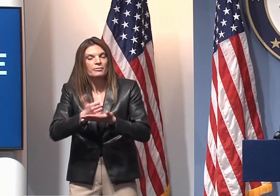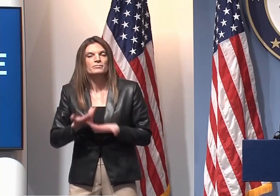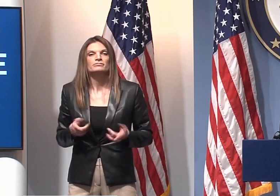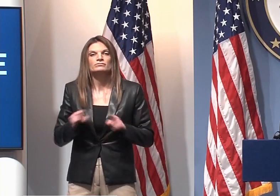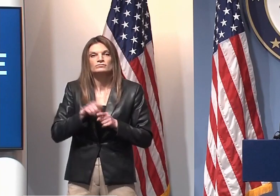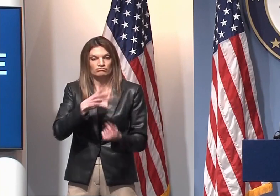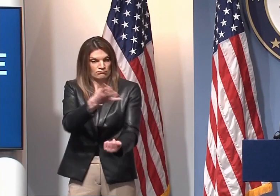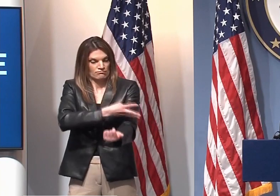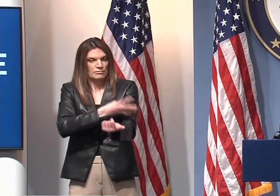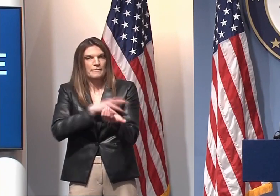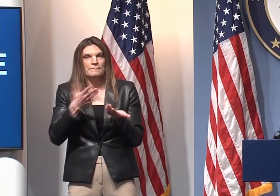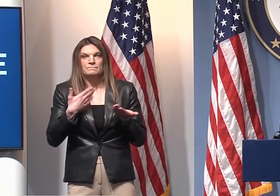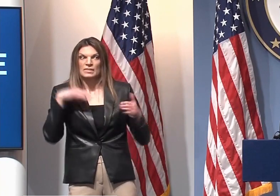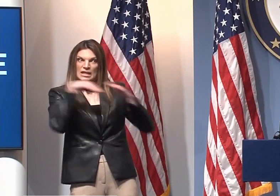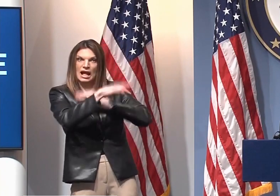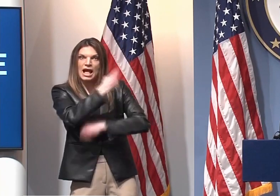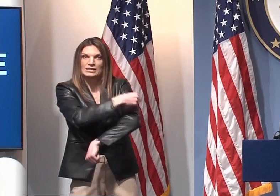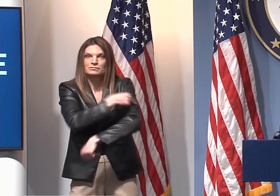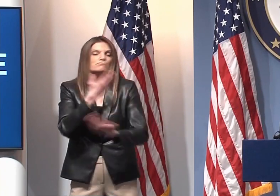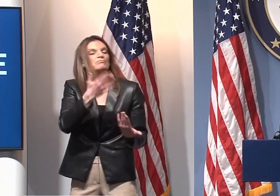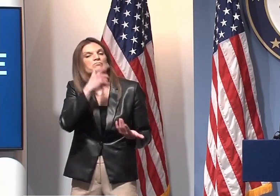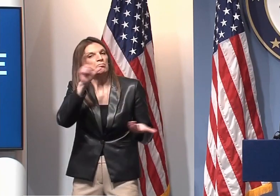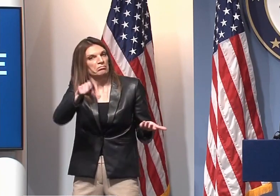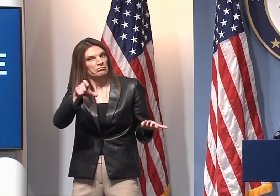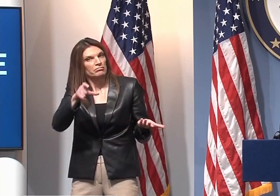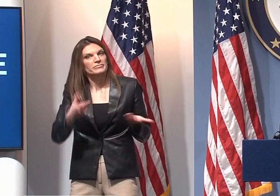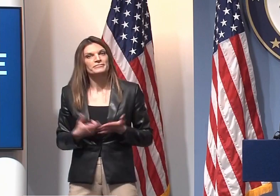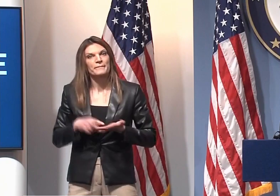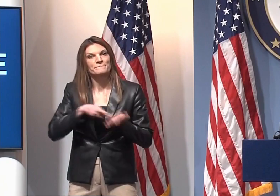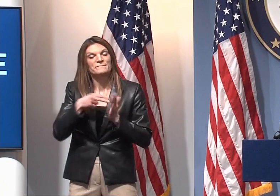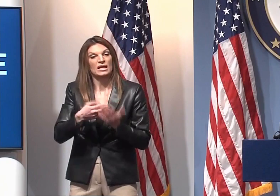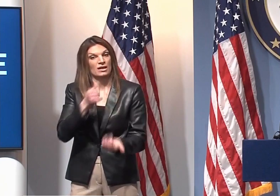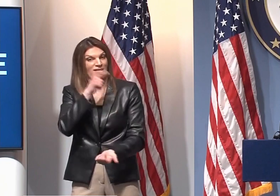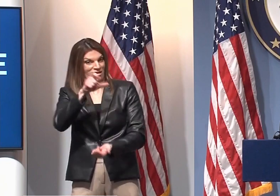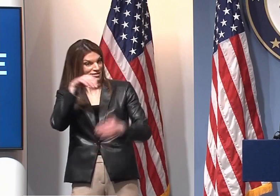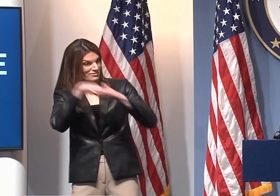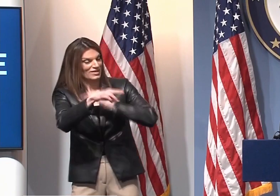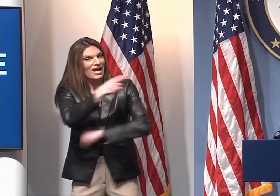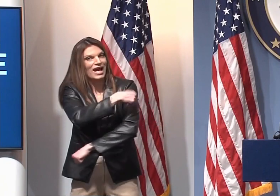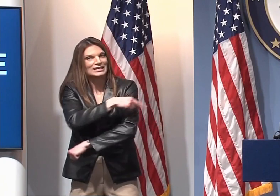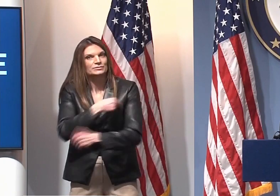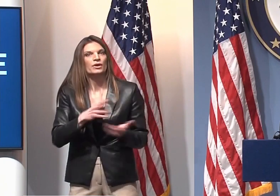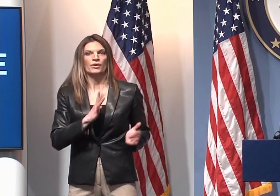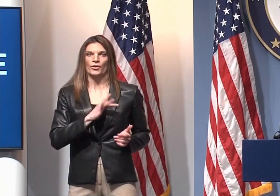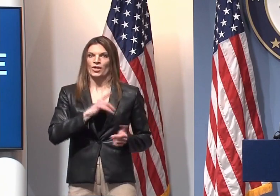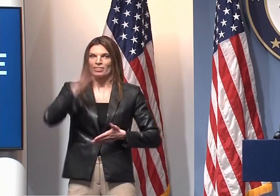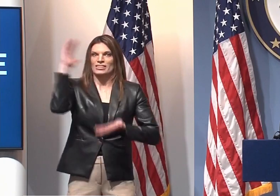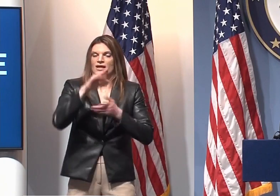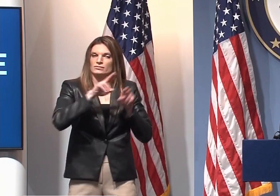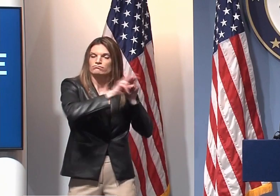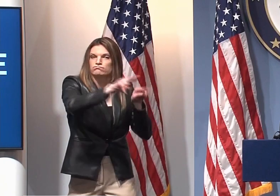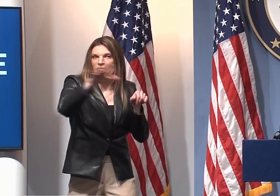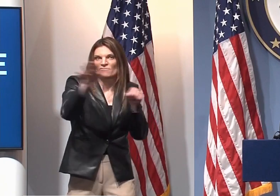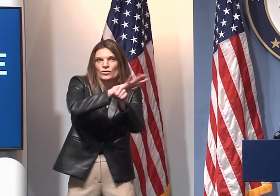of COVID-19 patients, therefore easing the burden on our hospitals and caregivers.